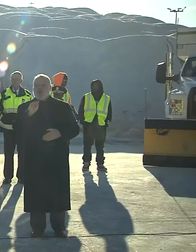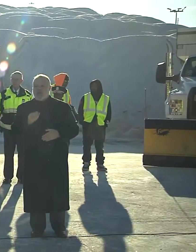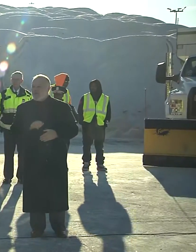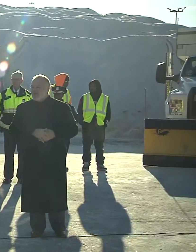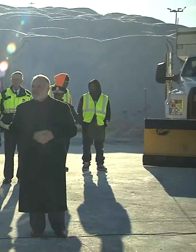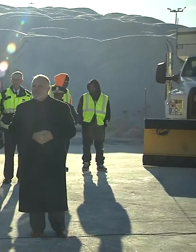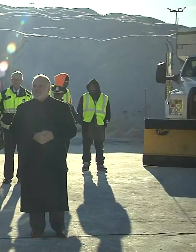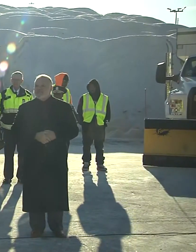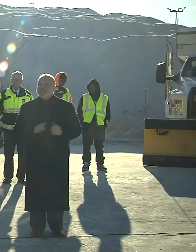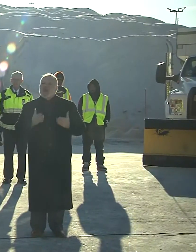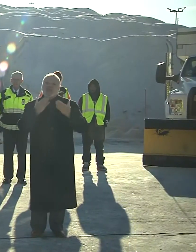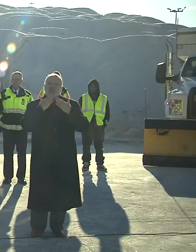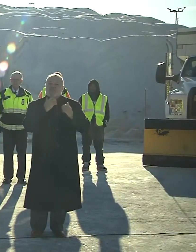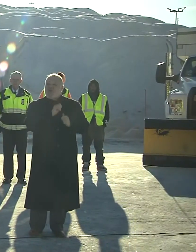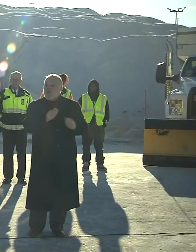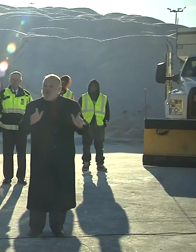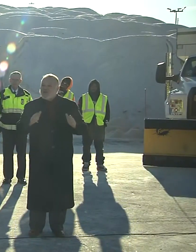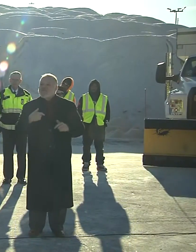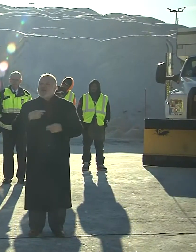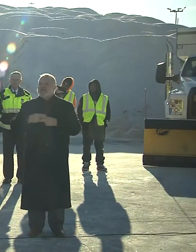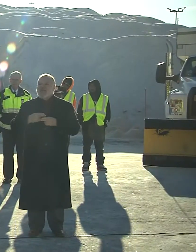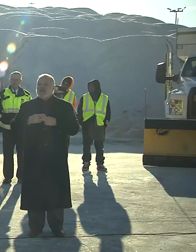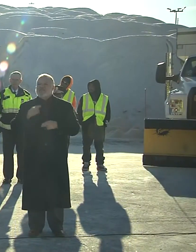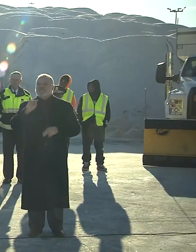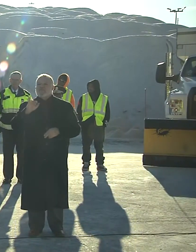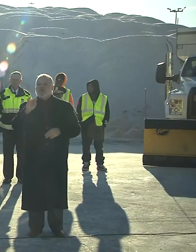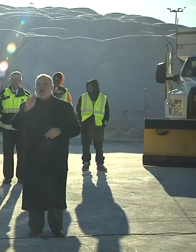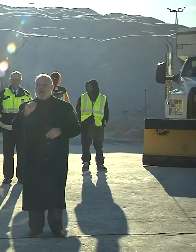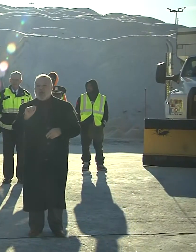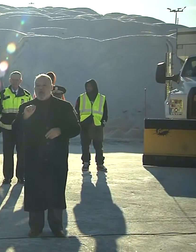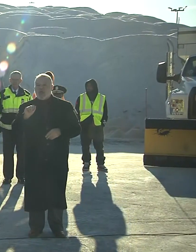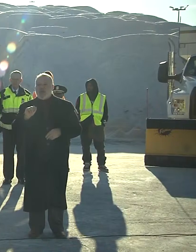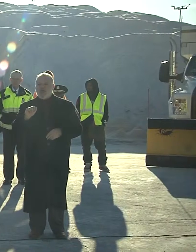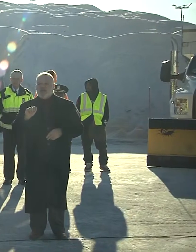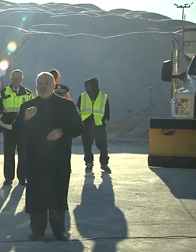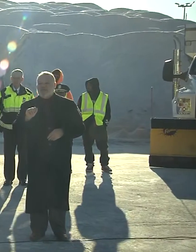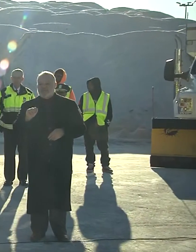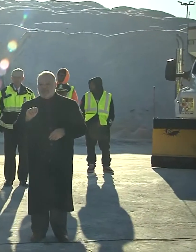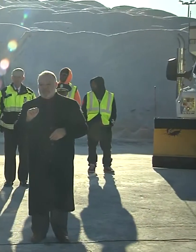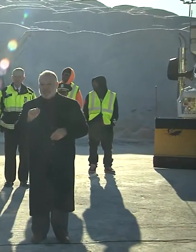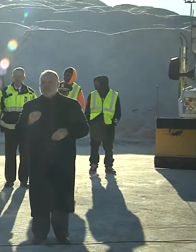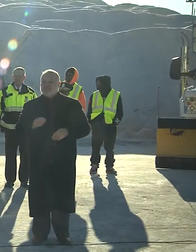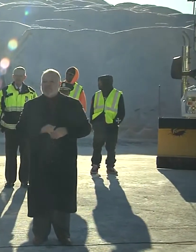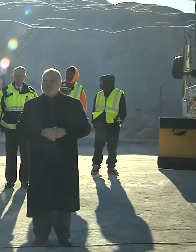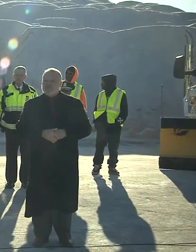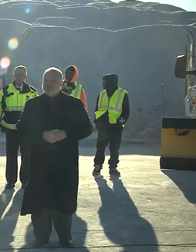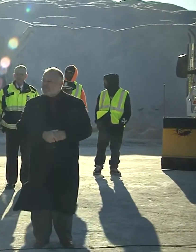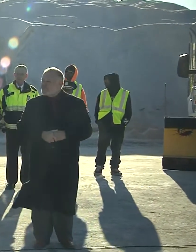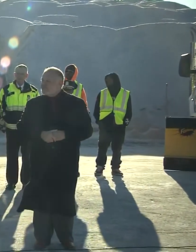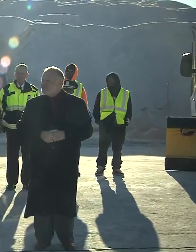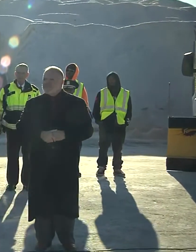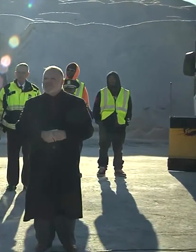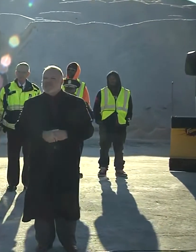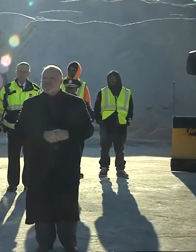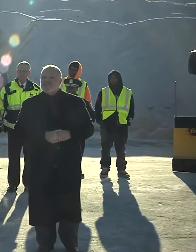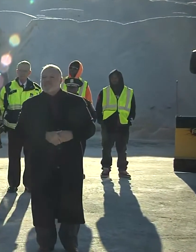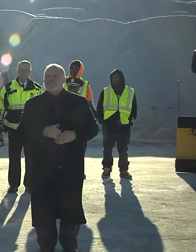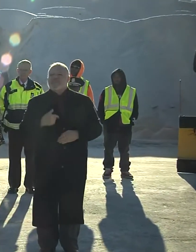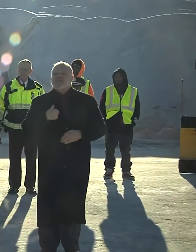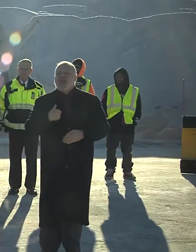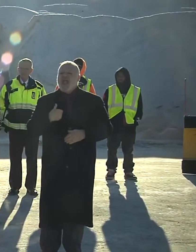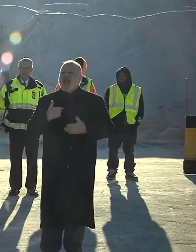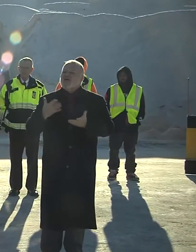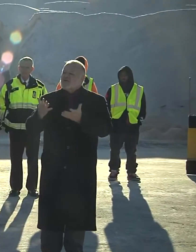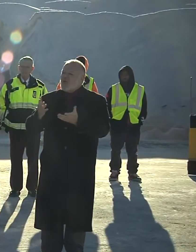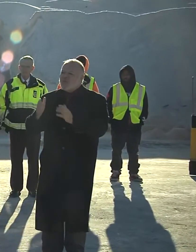Thank you, everyone. My name is Brianna Millard, Chief of Community Engagement, and I have the pleasure of serving Boston's residents